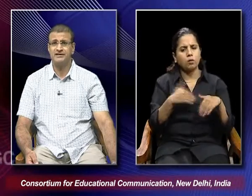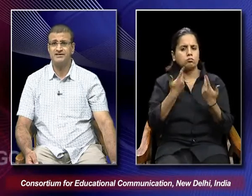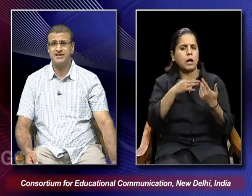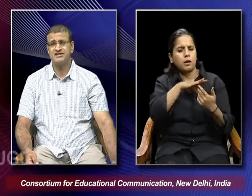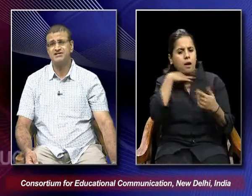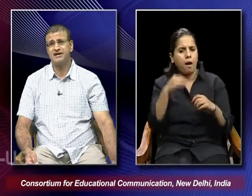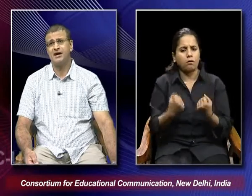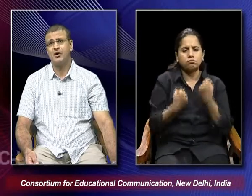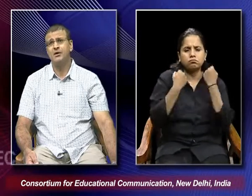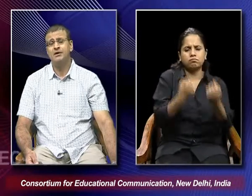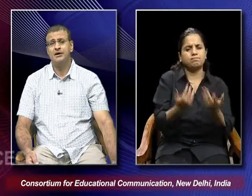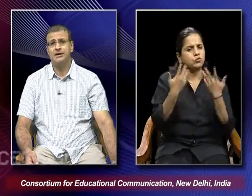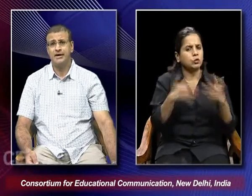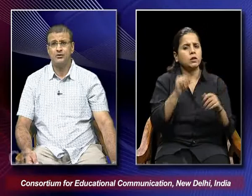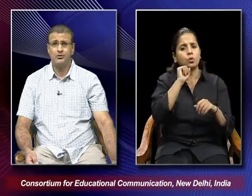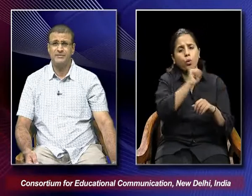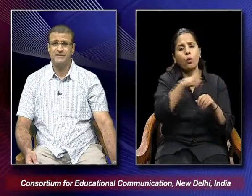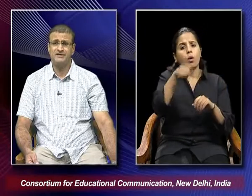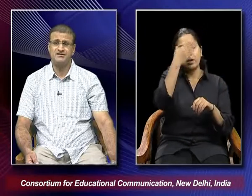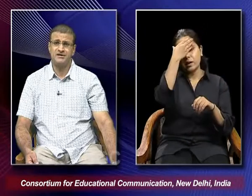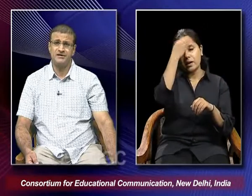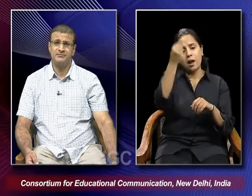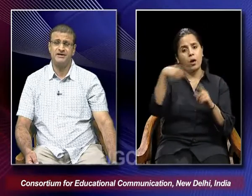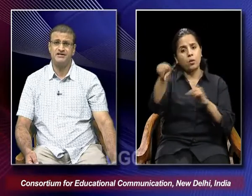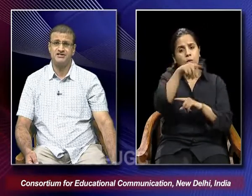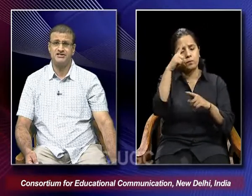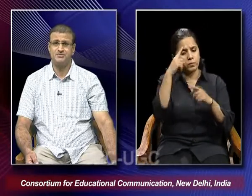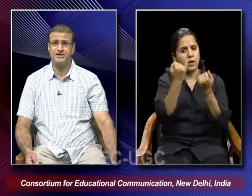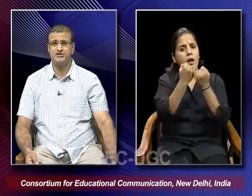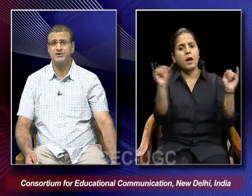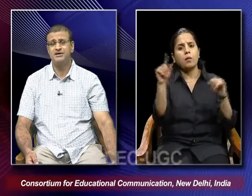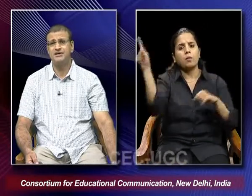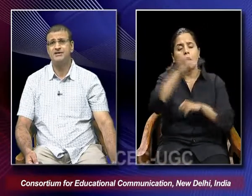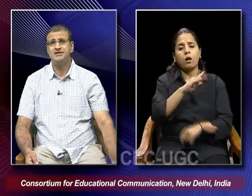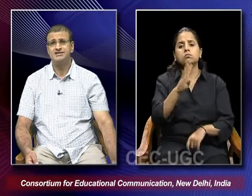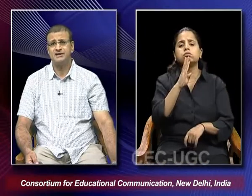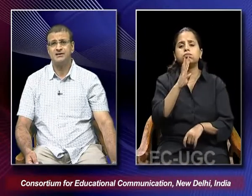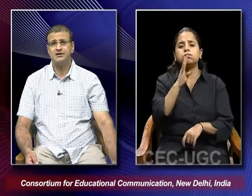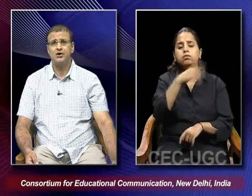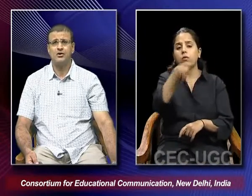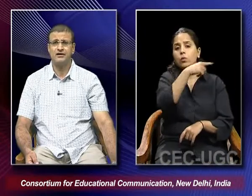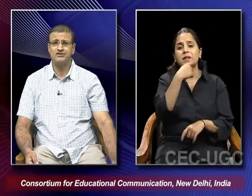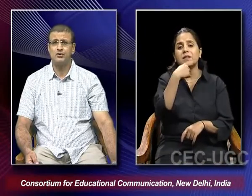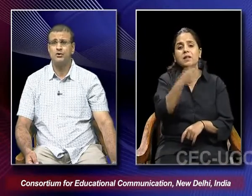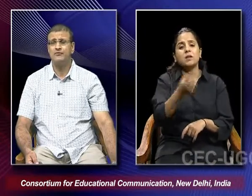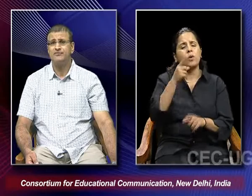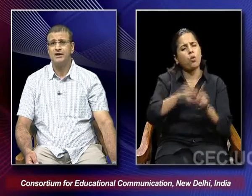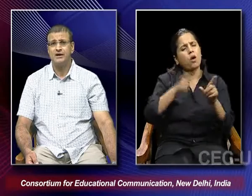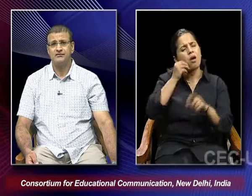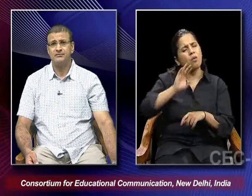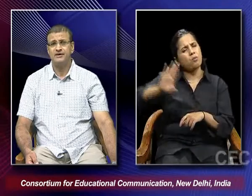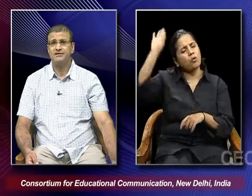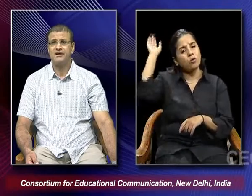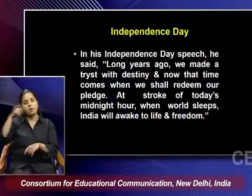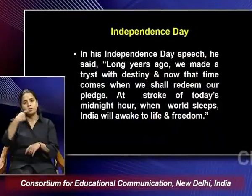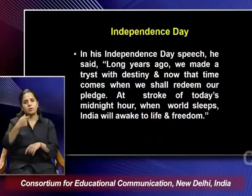in that sense, and how Nehru made this Independence Day speech where he said that long years ago we